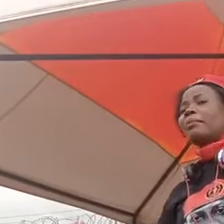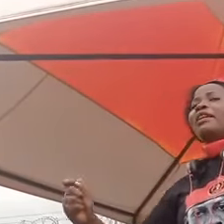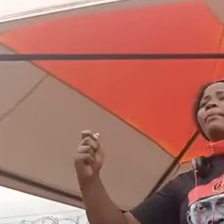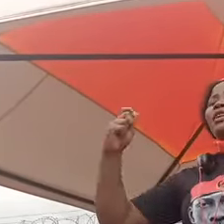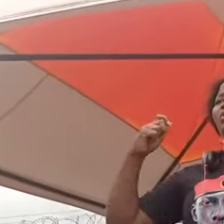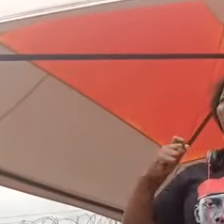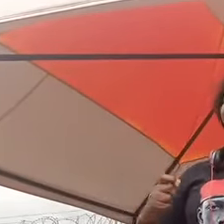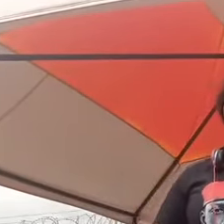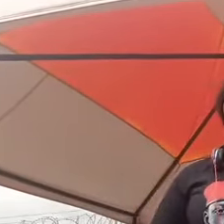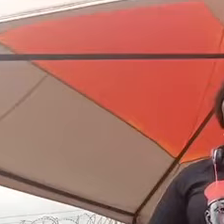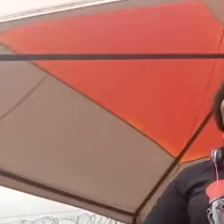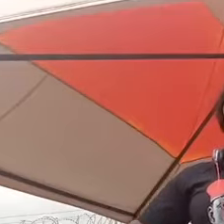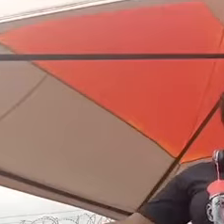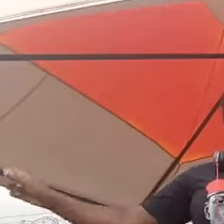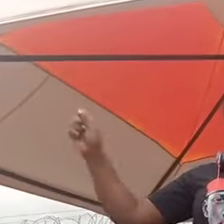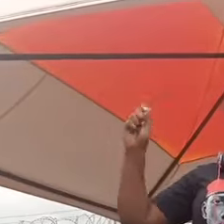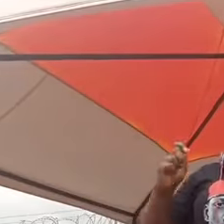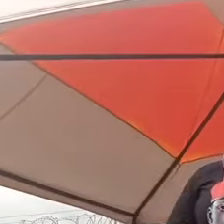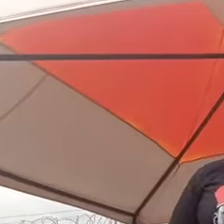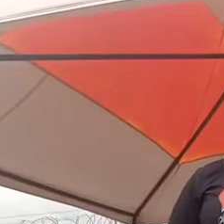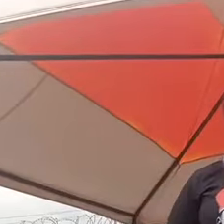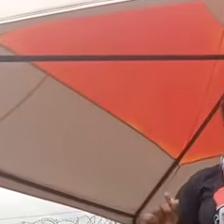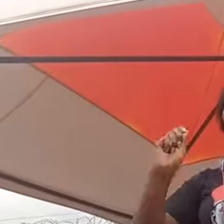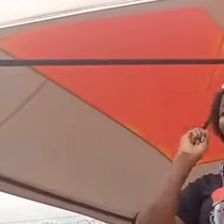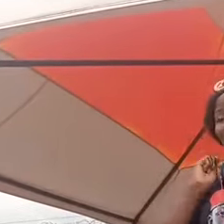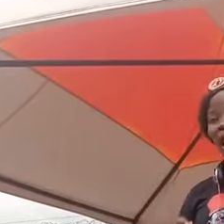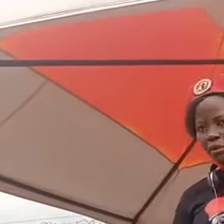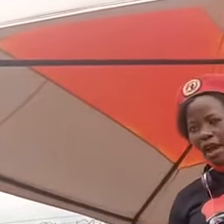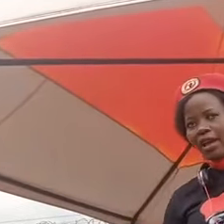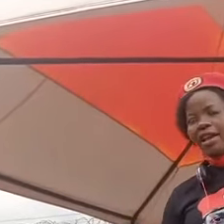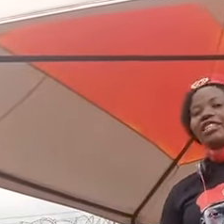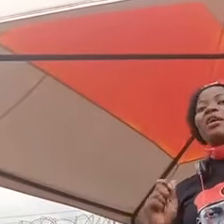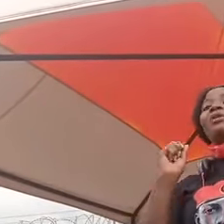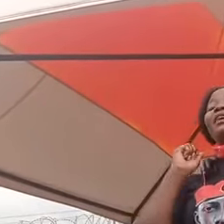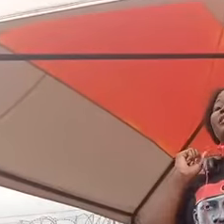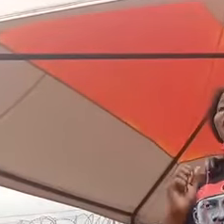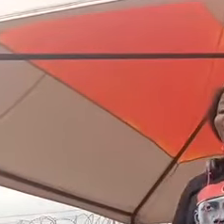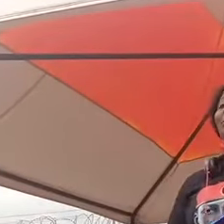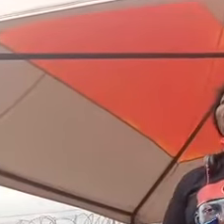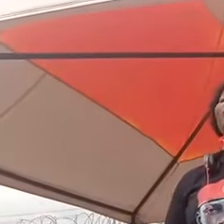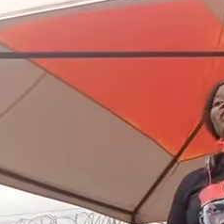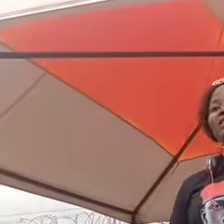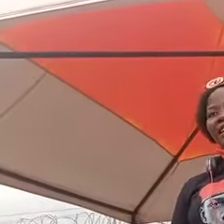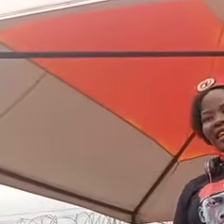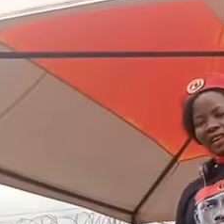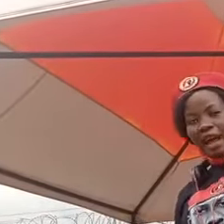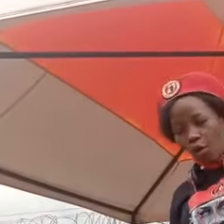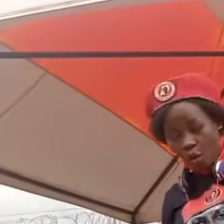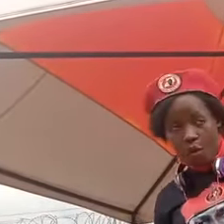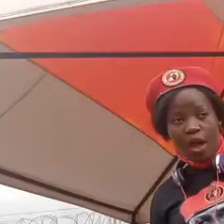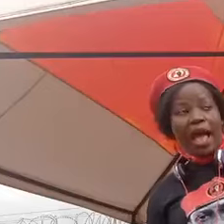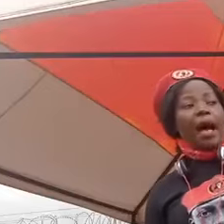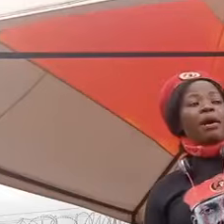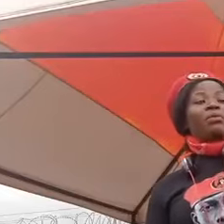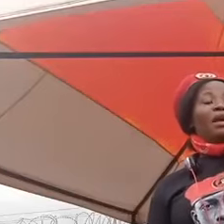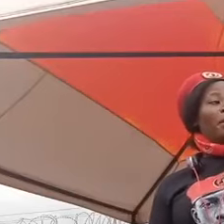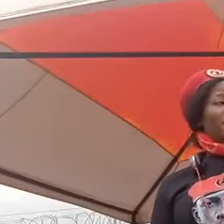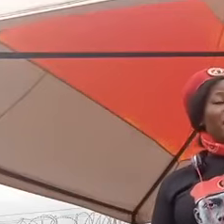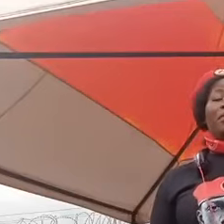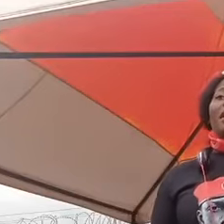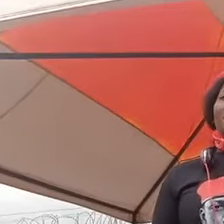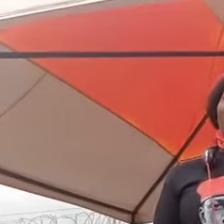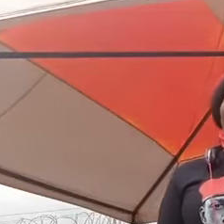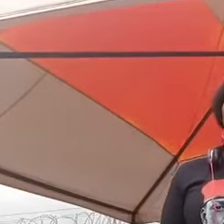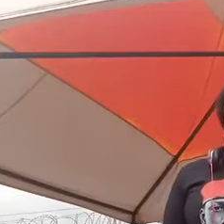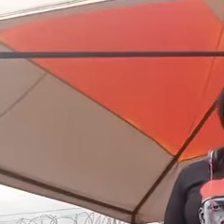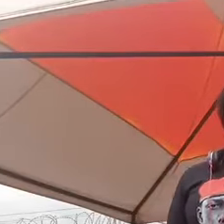mwena mwena bana Uganda bali ebino byonna babikola kututisa tetuva ku mulamwa Kyagulanyi Ssentamu ye president addako abakulembeze